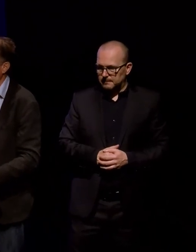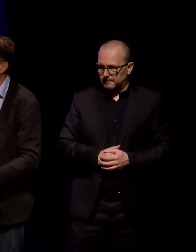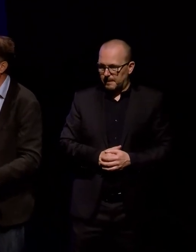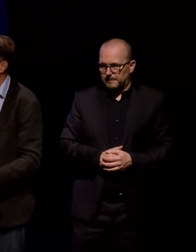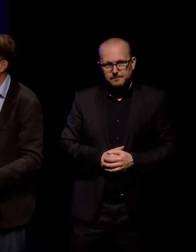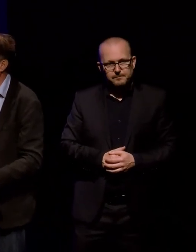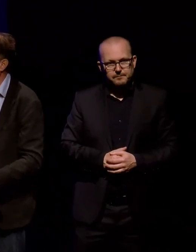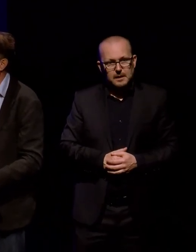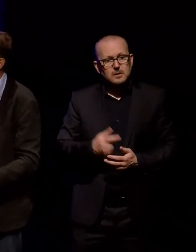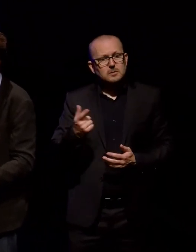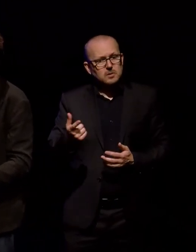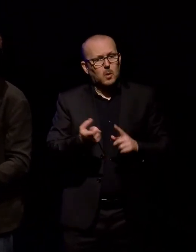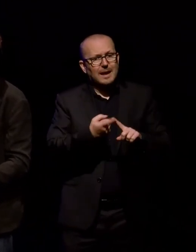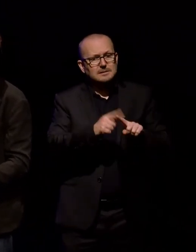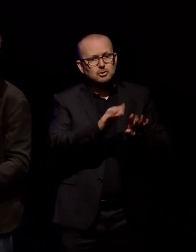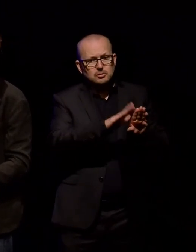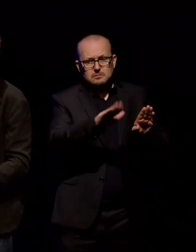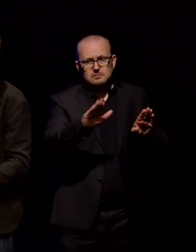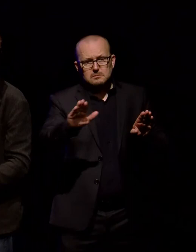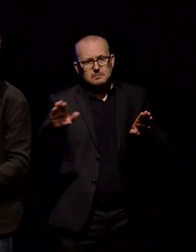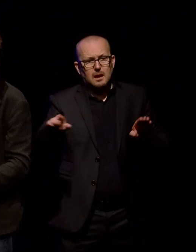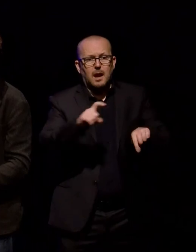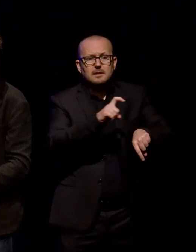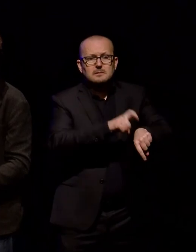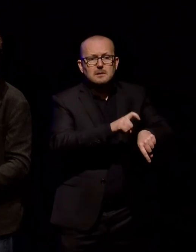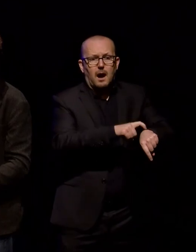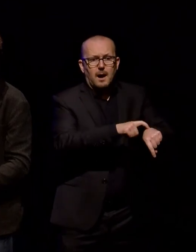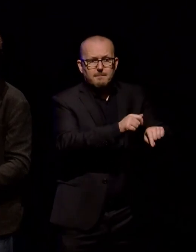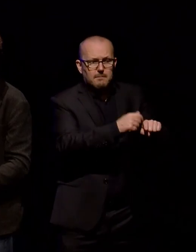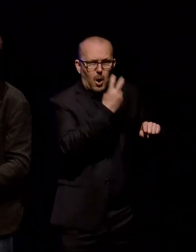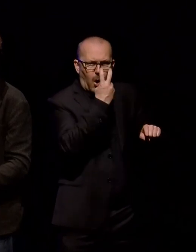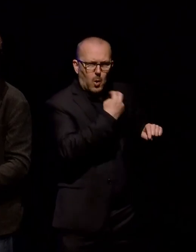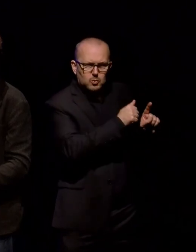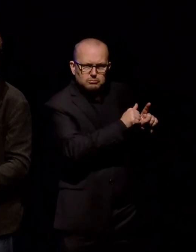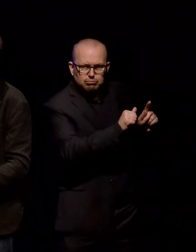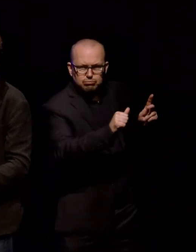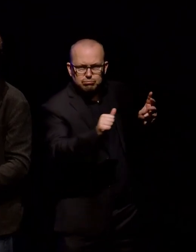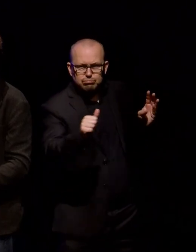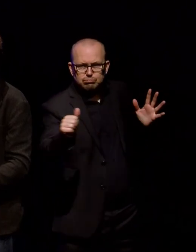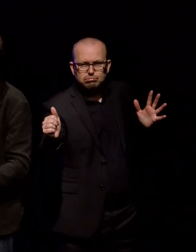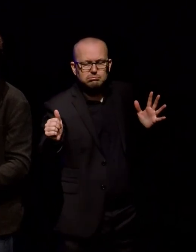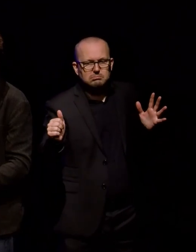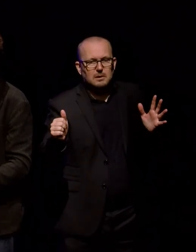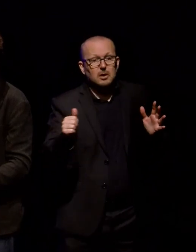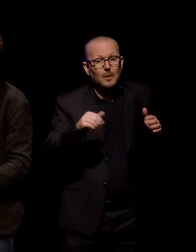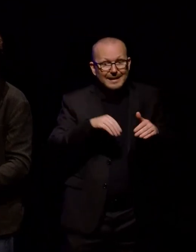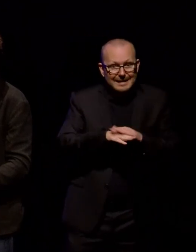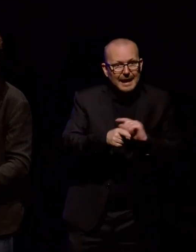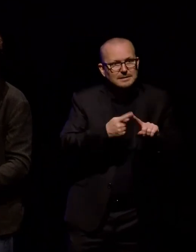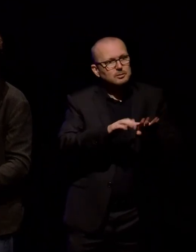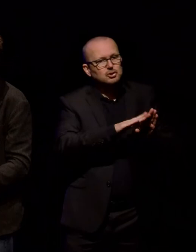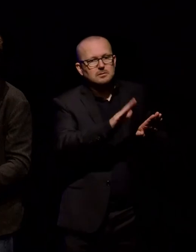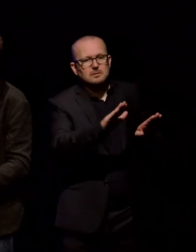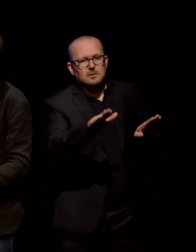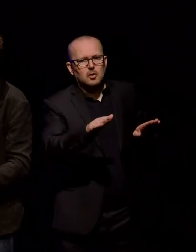going chronologically or any other way that an exhibition can be laid out, as you walked through the exhibition, you walked through significant places